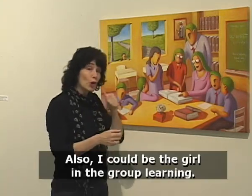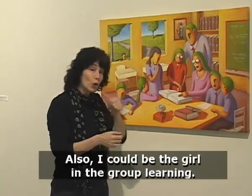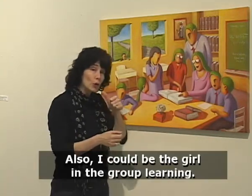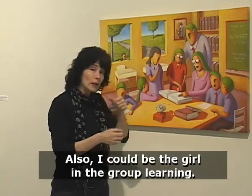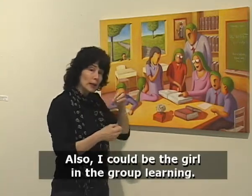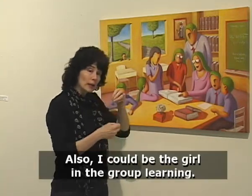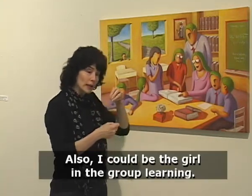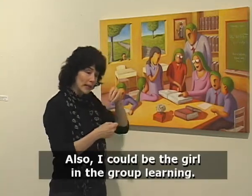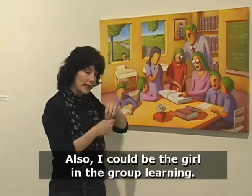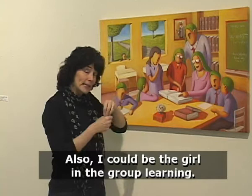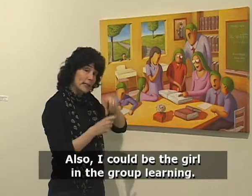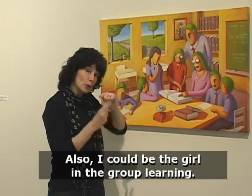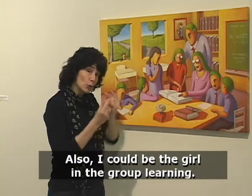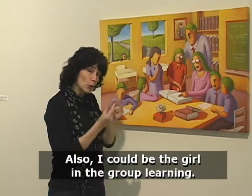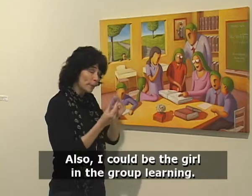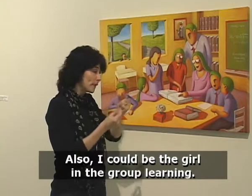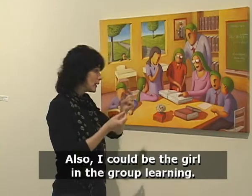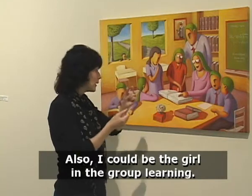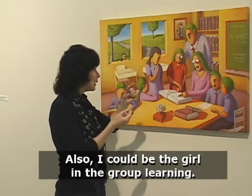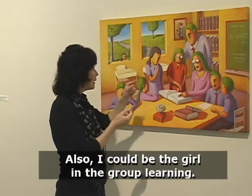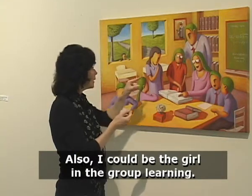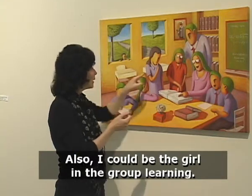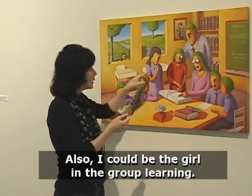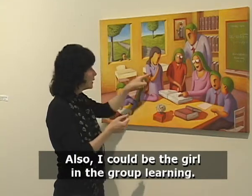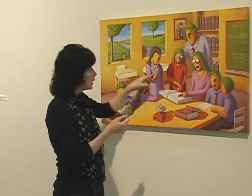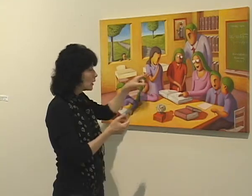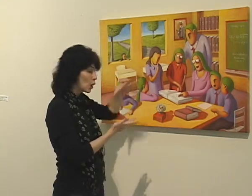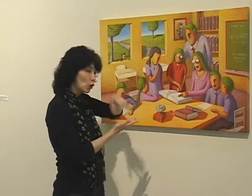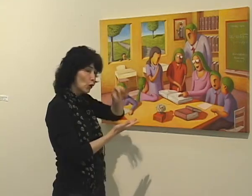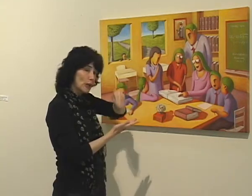Also, I could be the girl in the group learning.